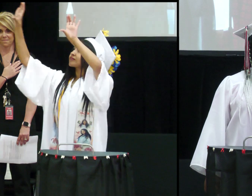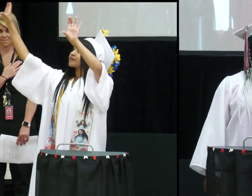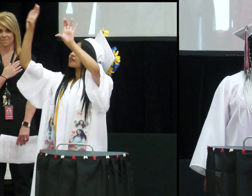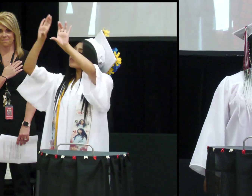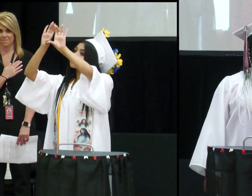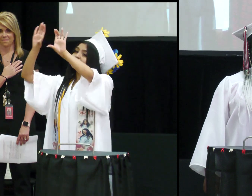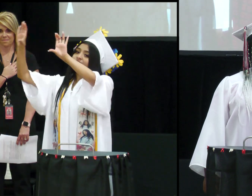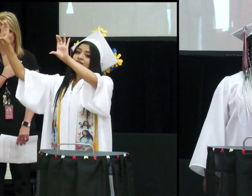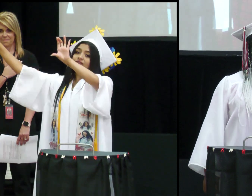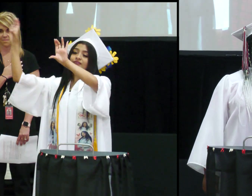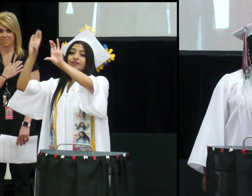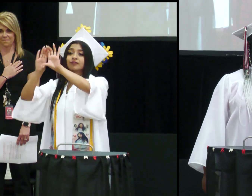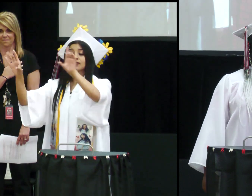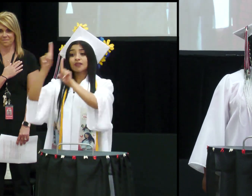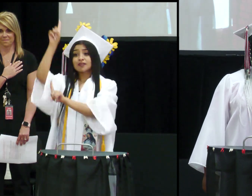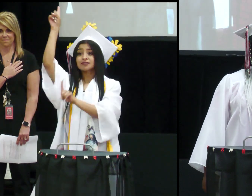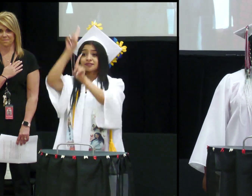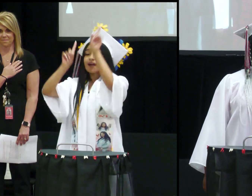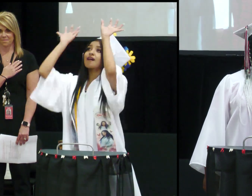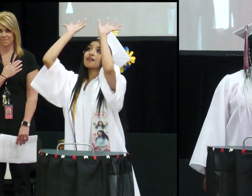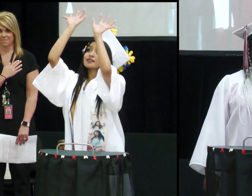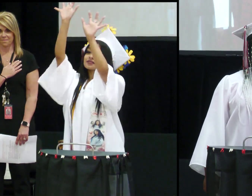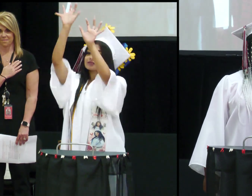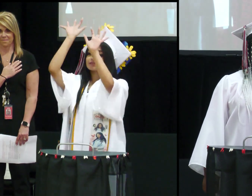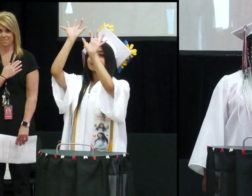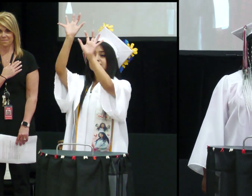bright stars through the